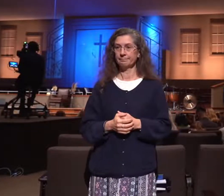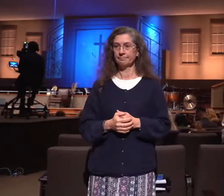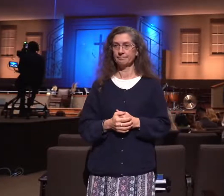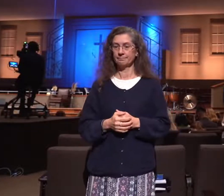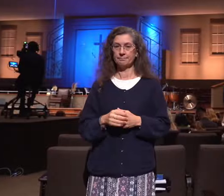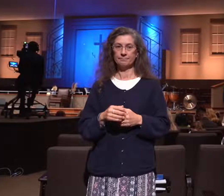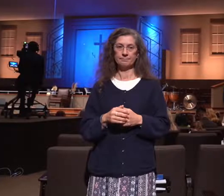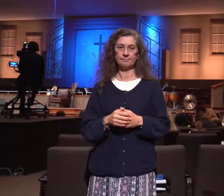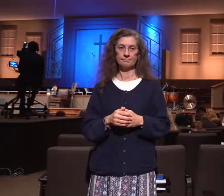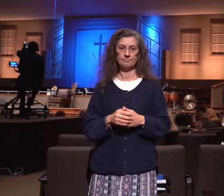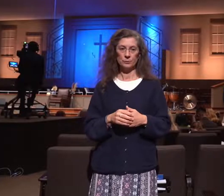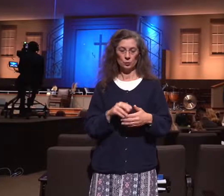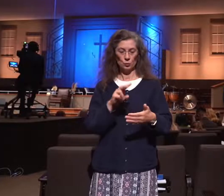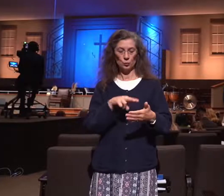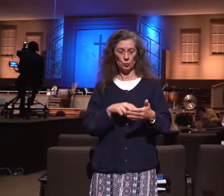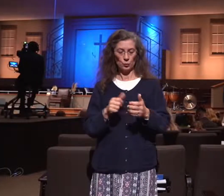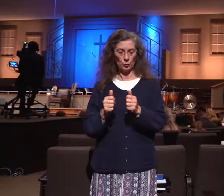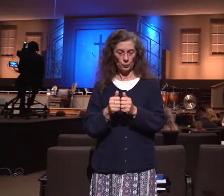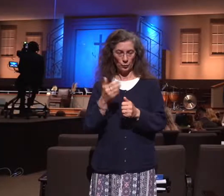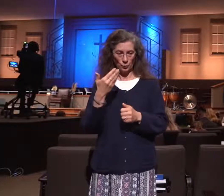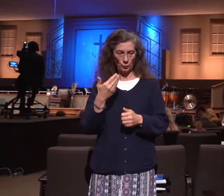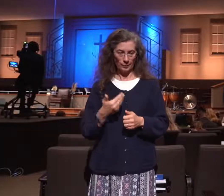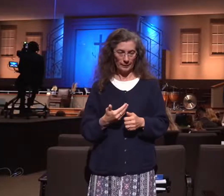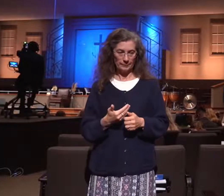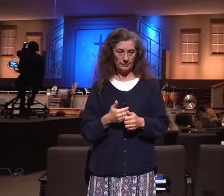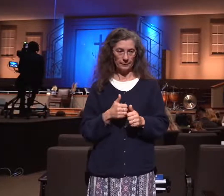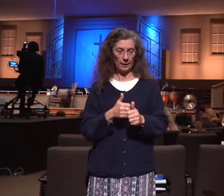You follow me in your Bible, okay?